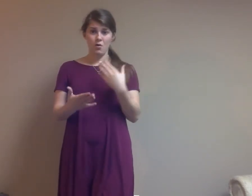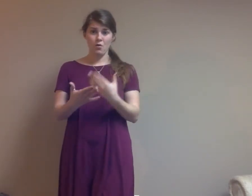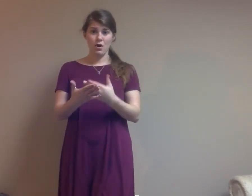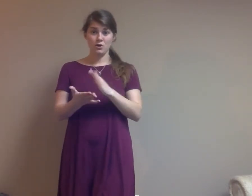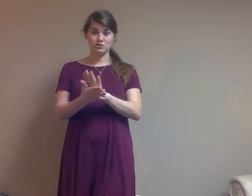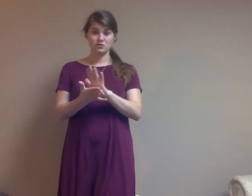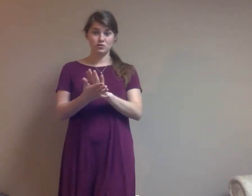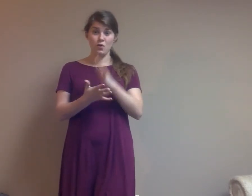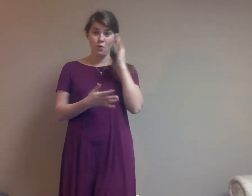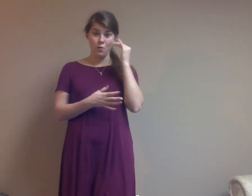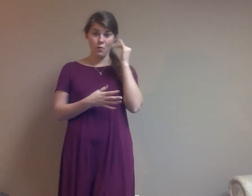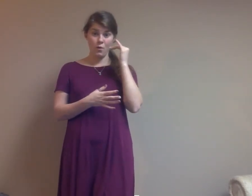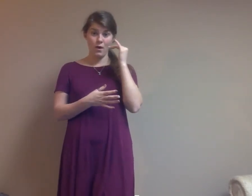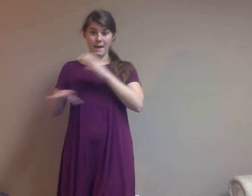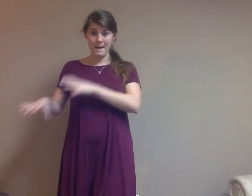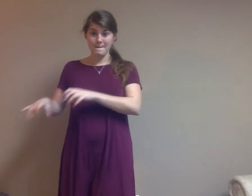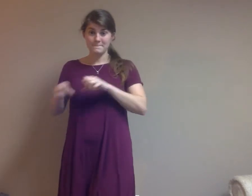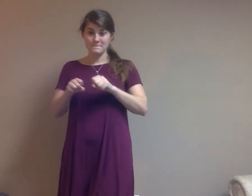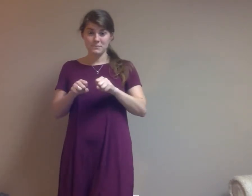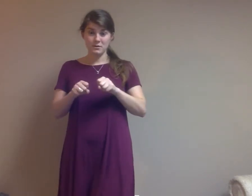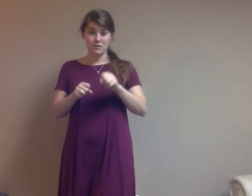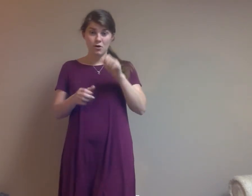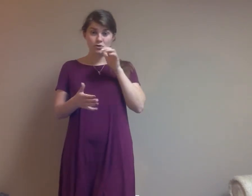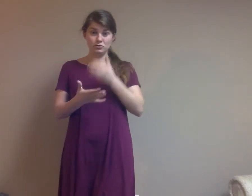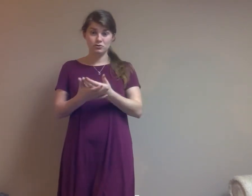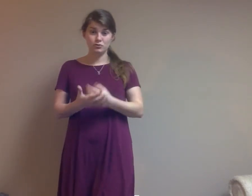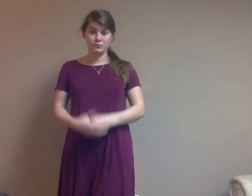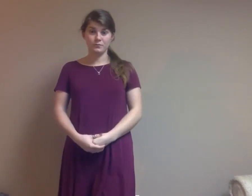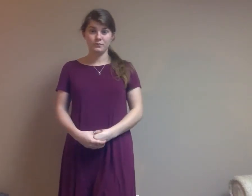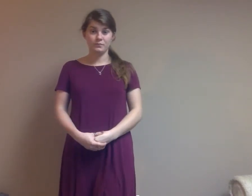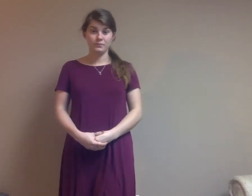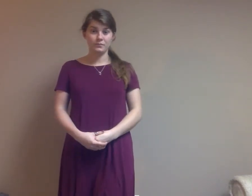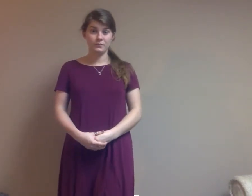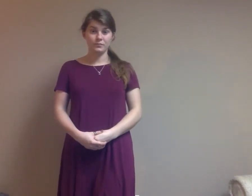All four girls are going home to spend the weekend with their parents.